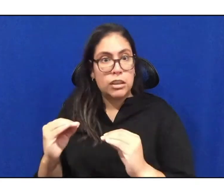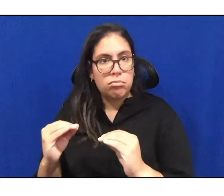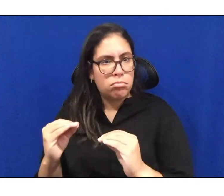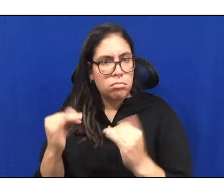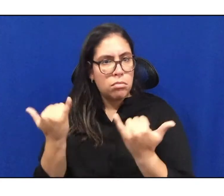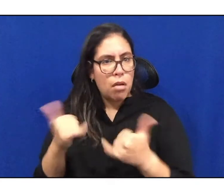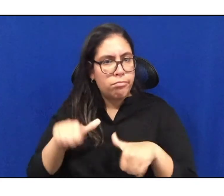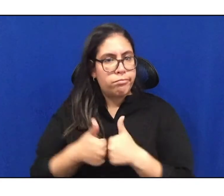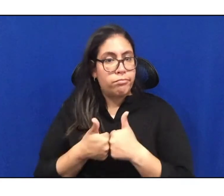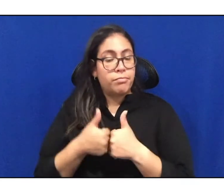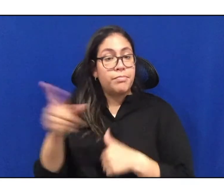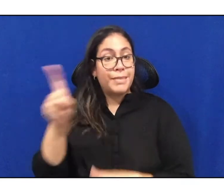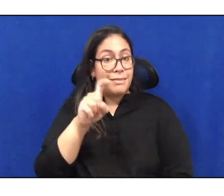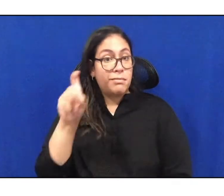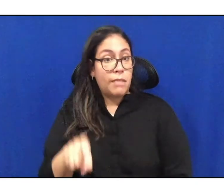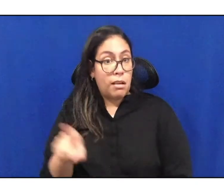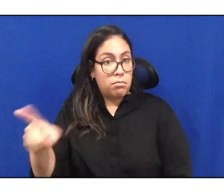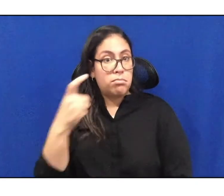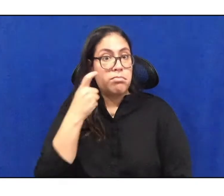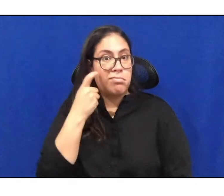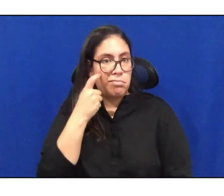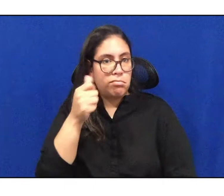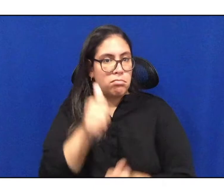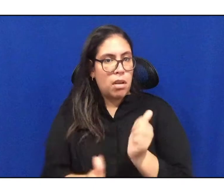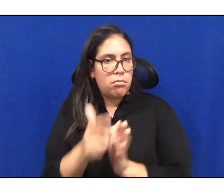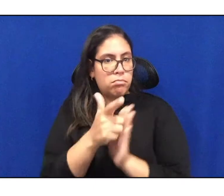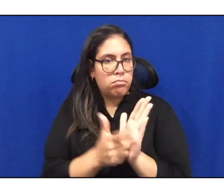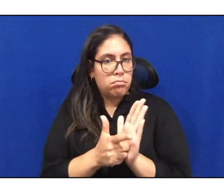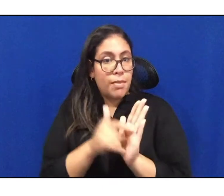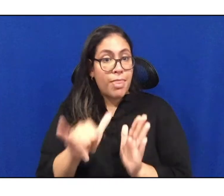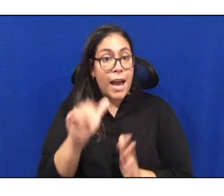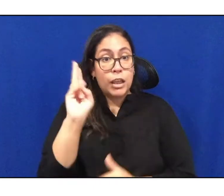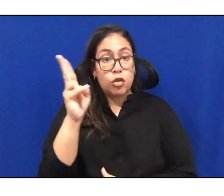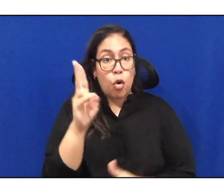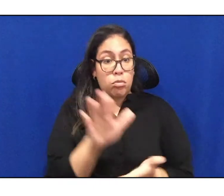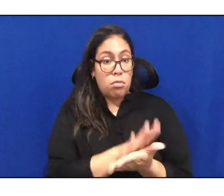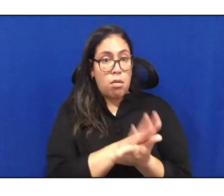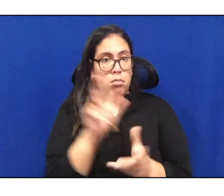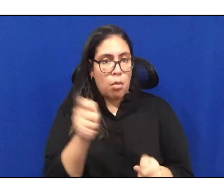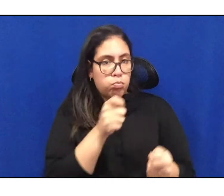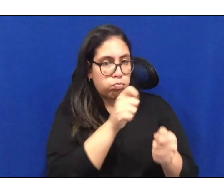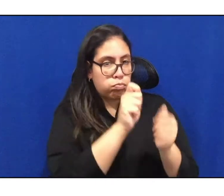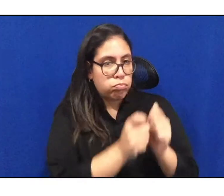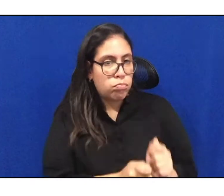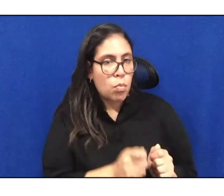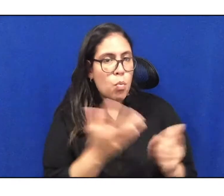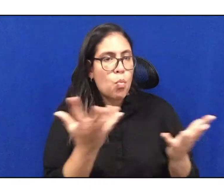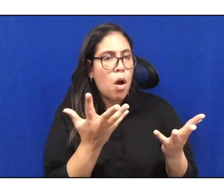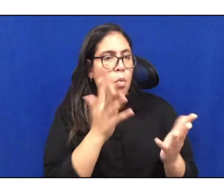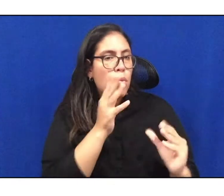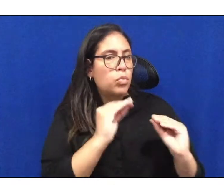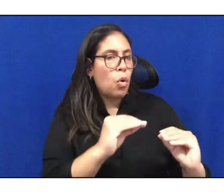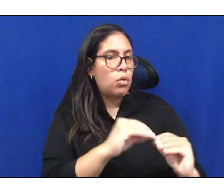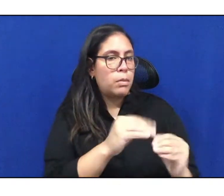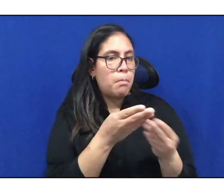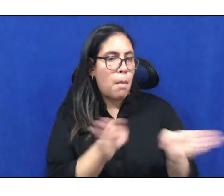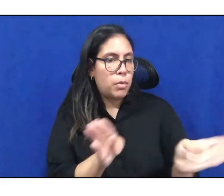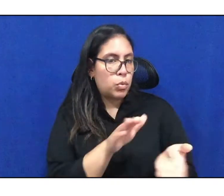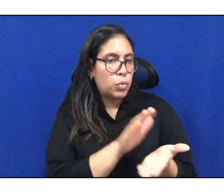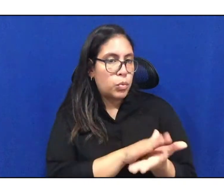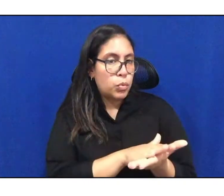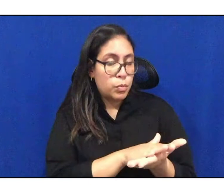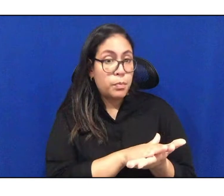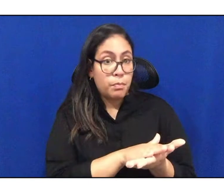passed a bill that would modify which historical documents must be taught in public schools. Among them, and these were